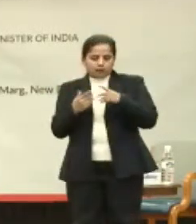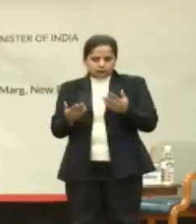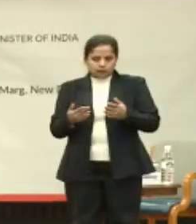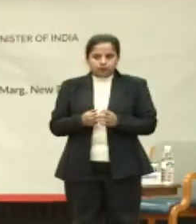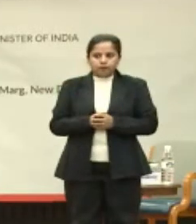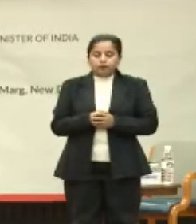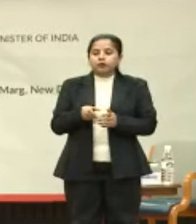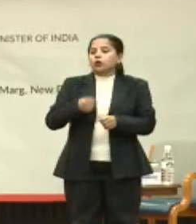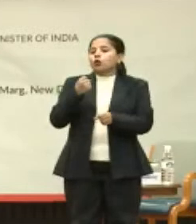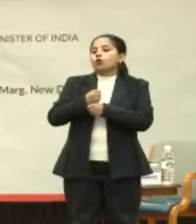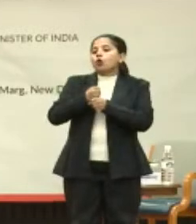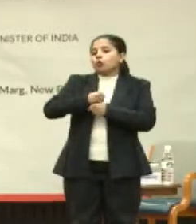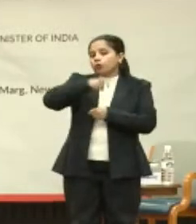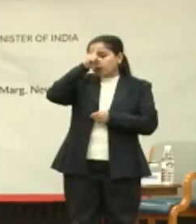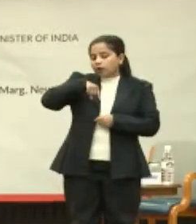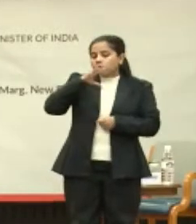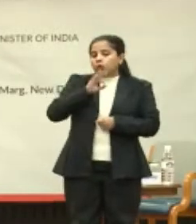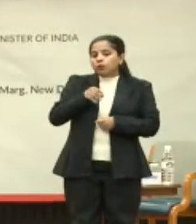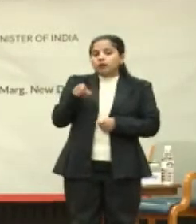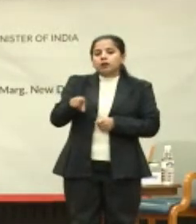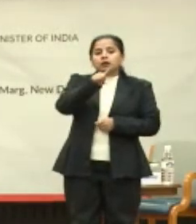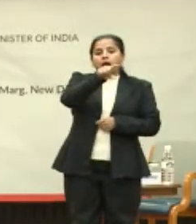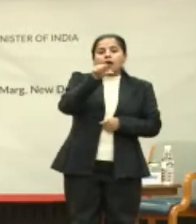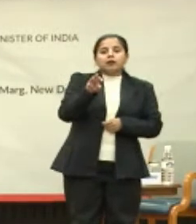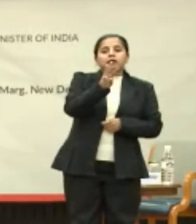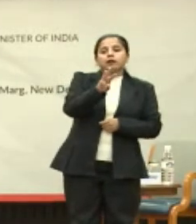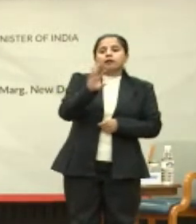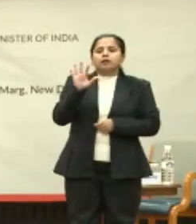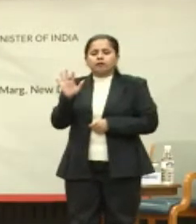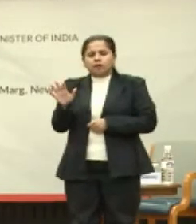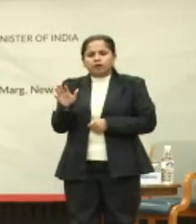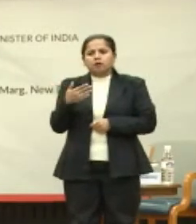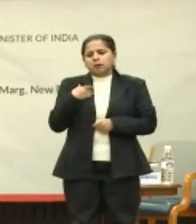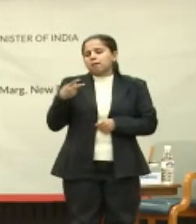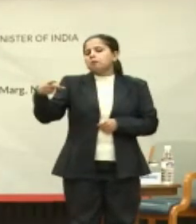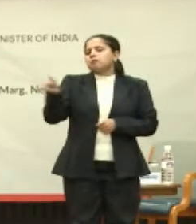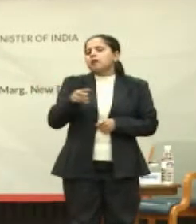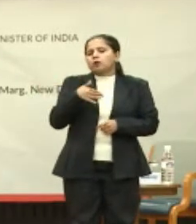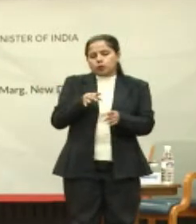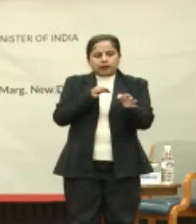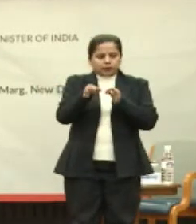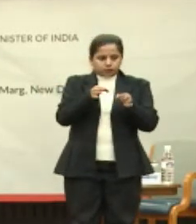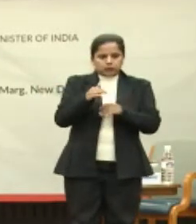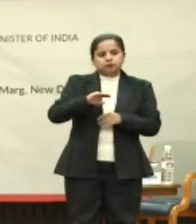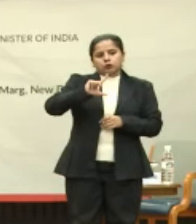1935. And the Government of India Act of 1935 is something that I will come back to later.